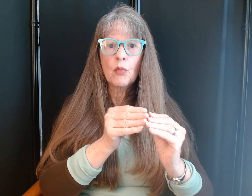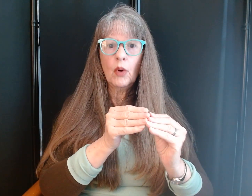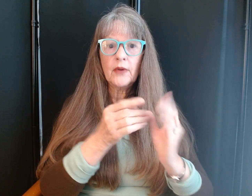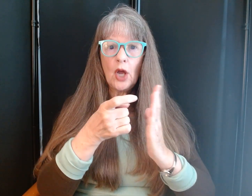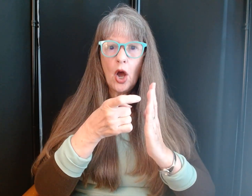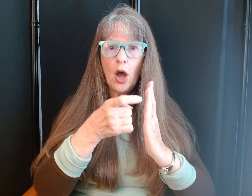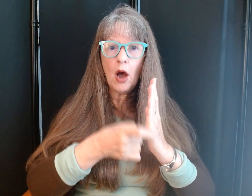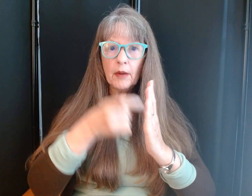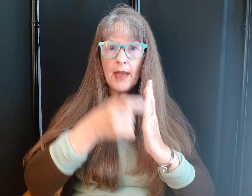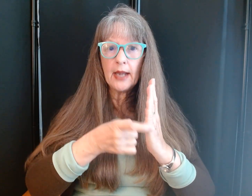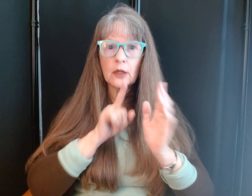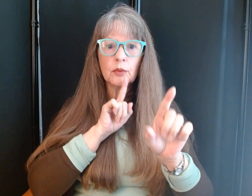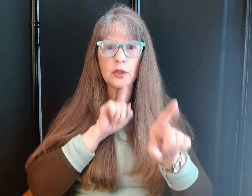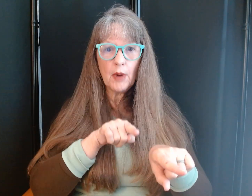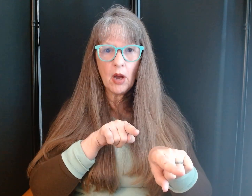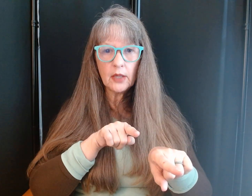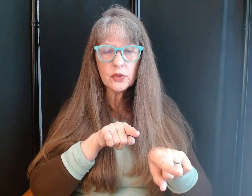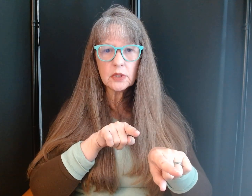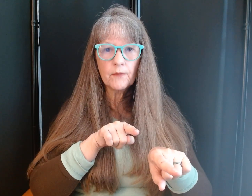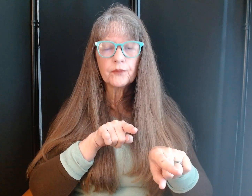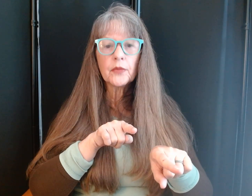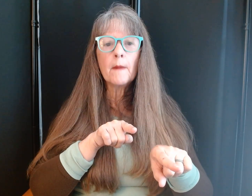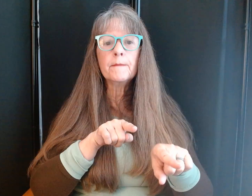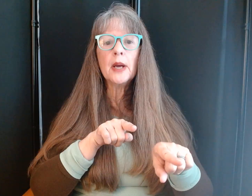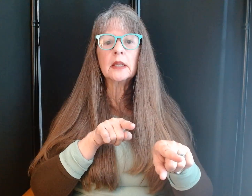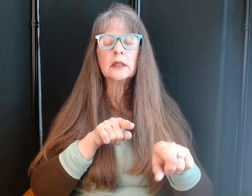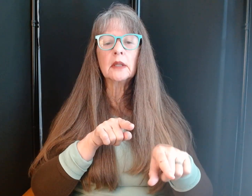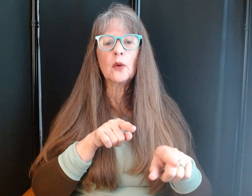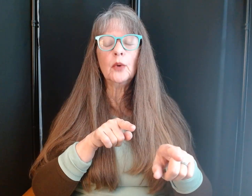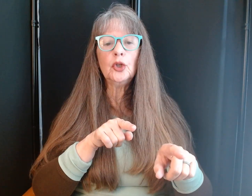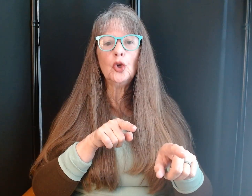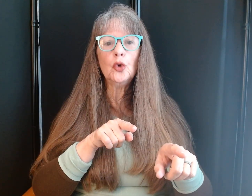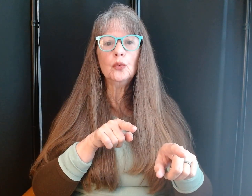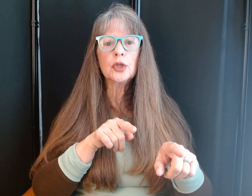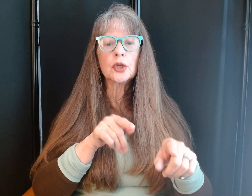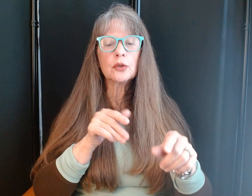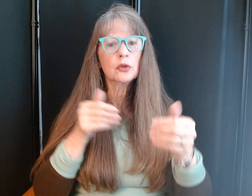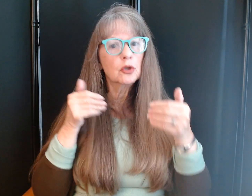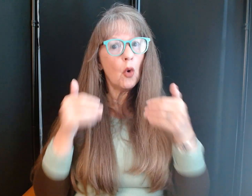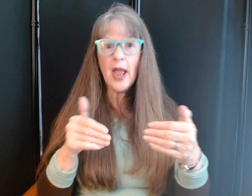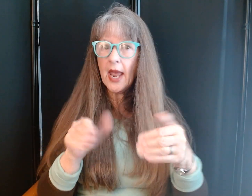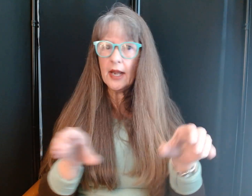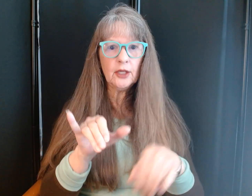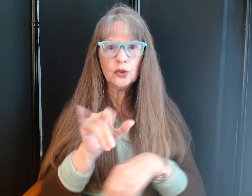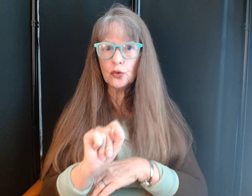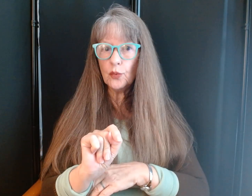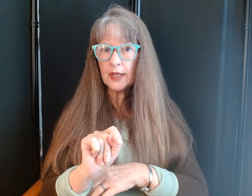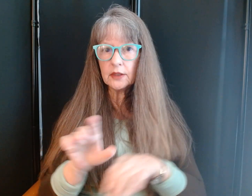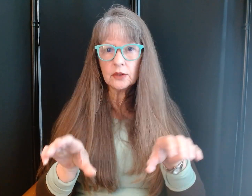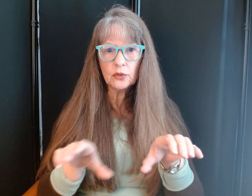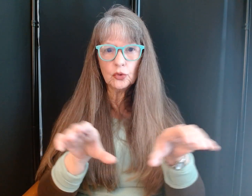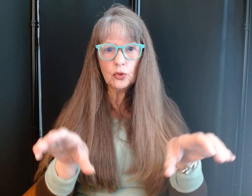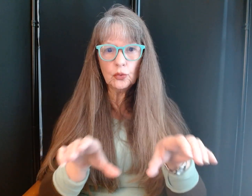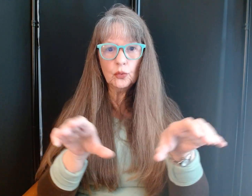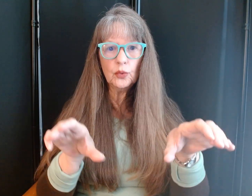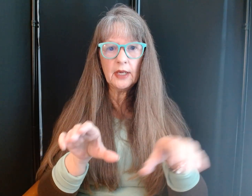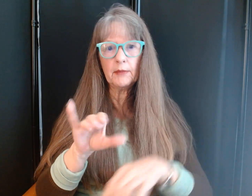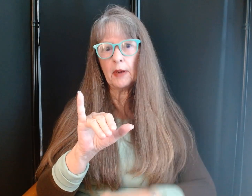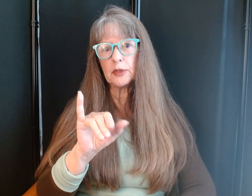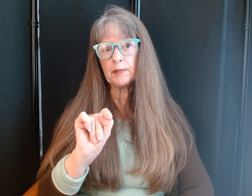of an automatic response. But like when you just go ahead and do it, and then I'm